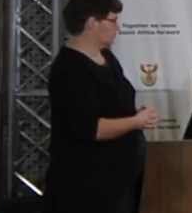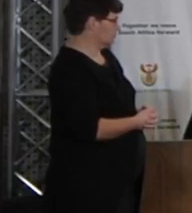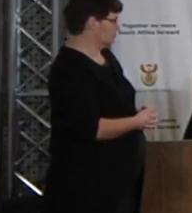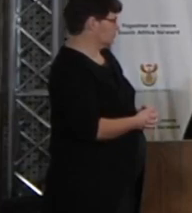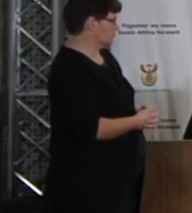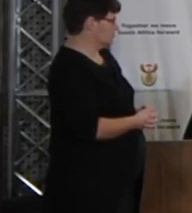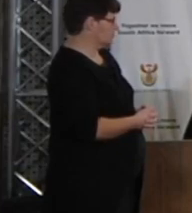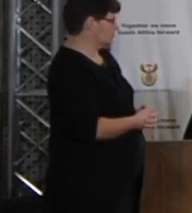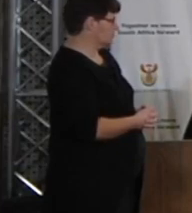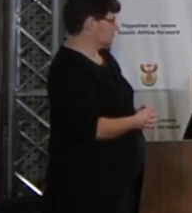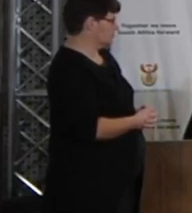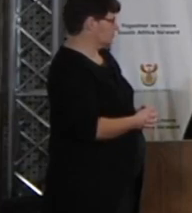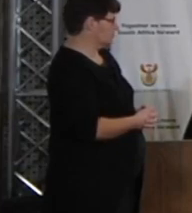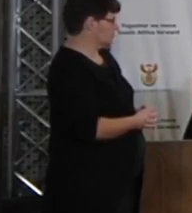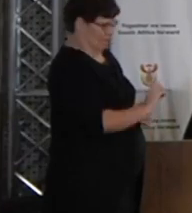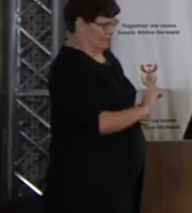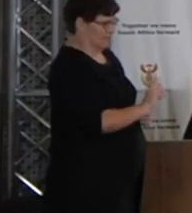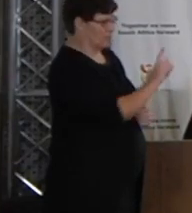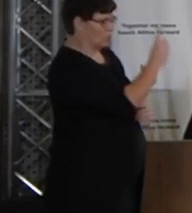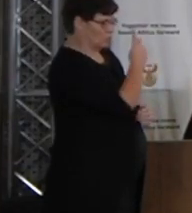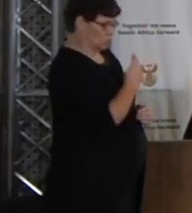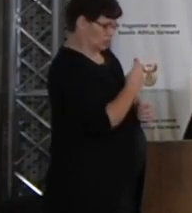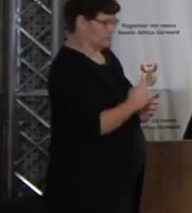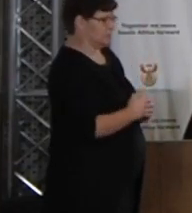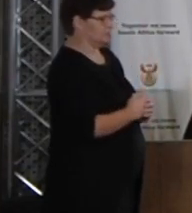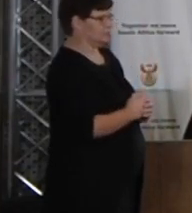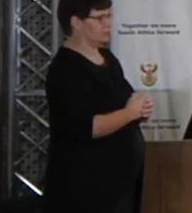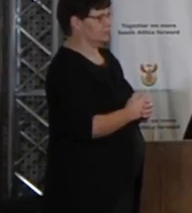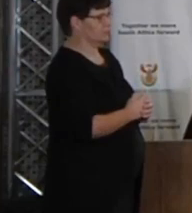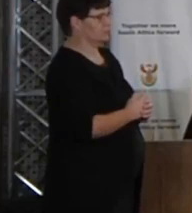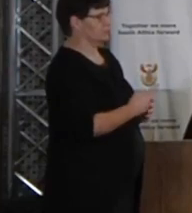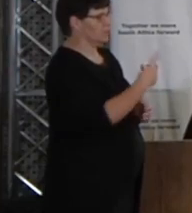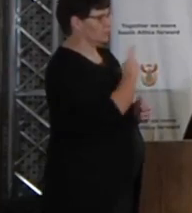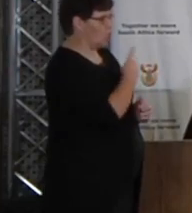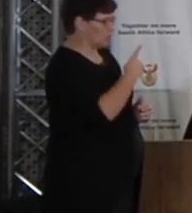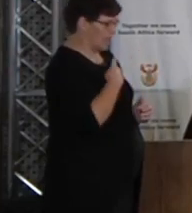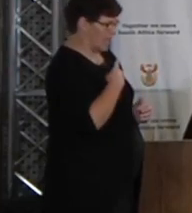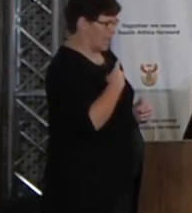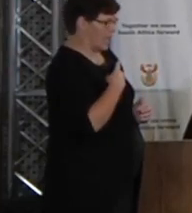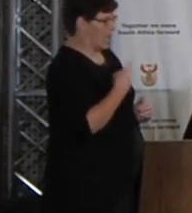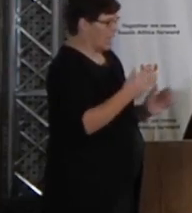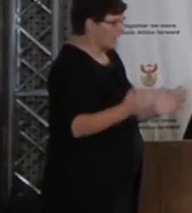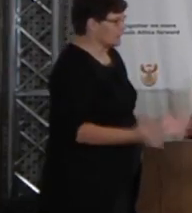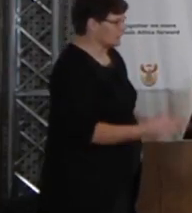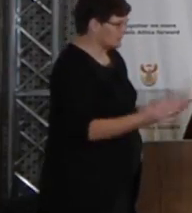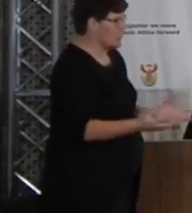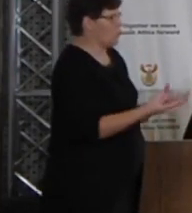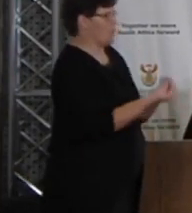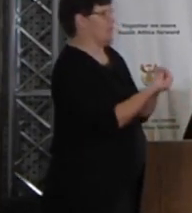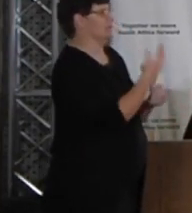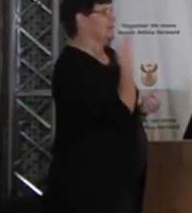Yes, ma'am. There is a question that says that doctors encourage people with